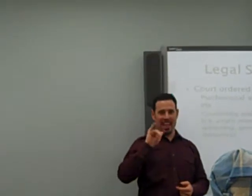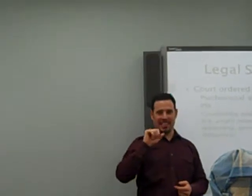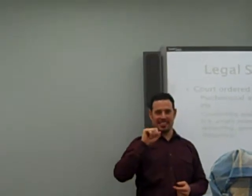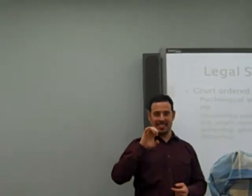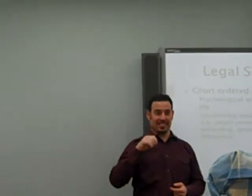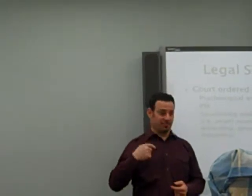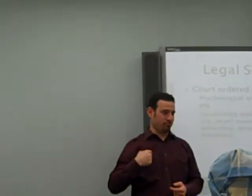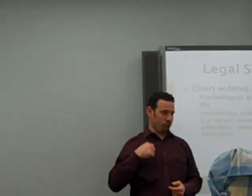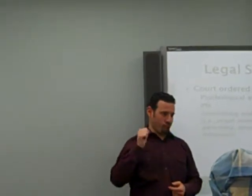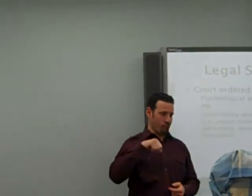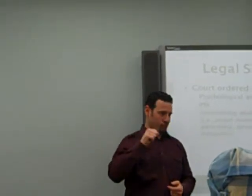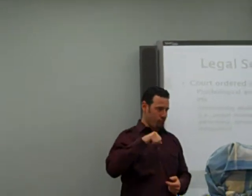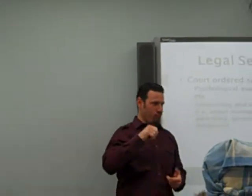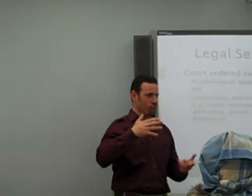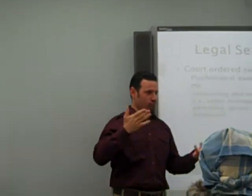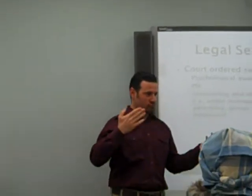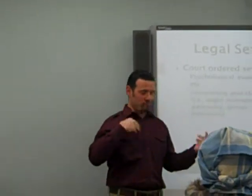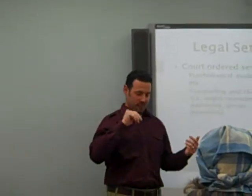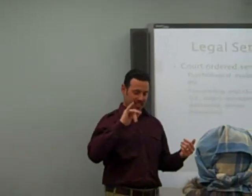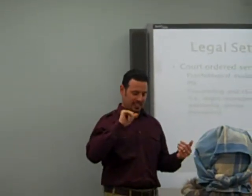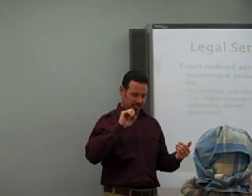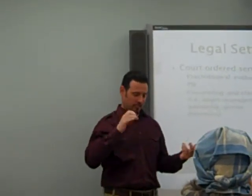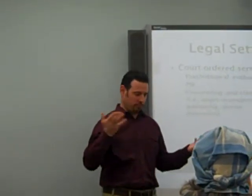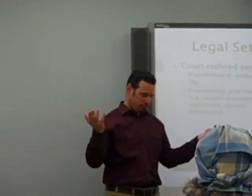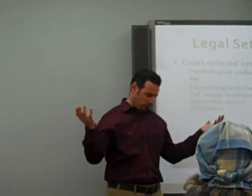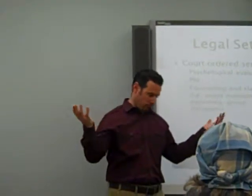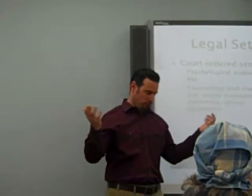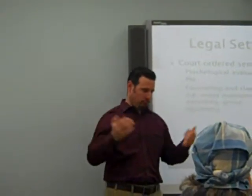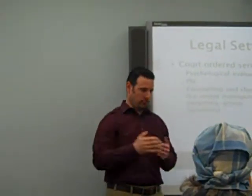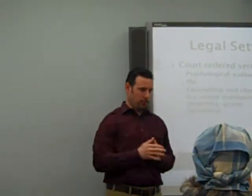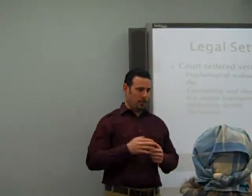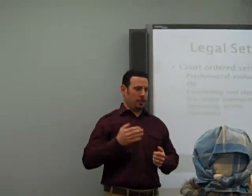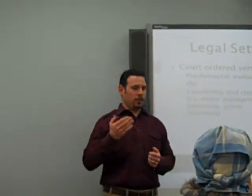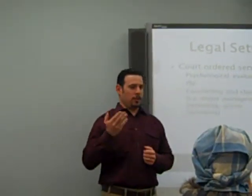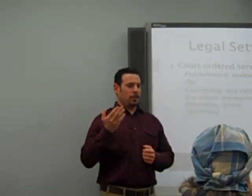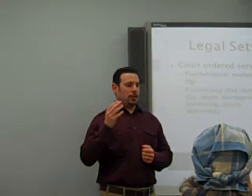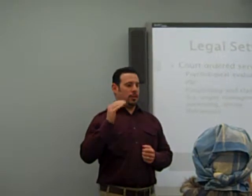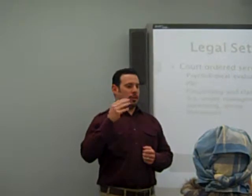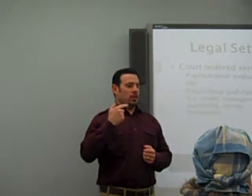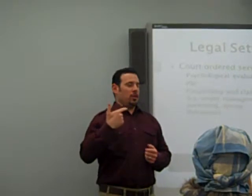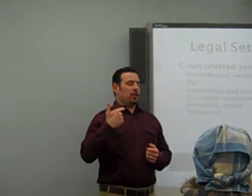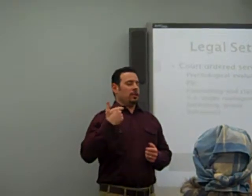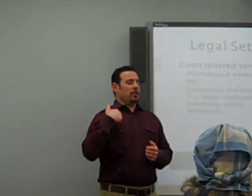You know, you should collect those people and put them on boats, ship them off, you know, feed them the sharks.